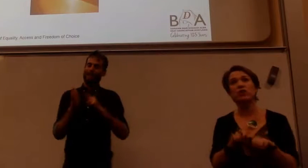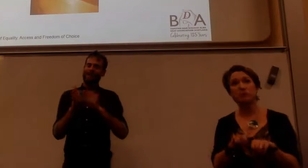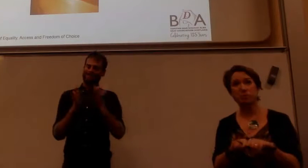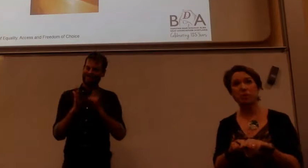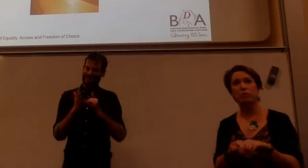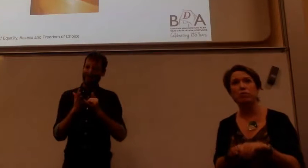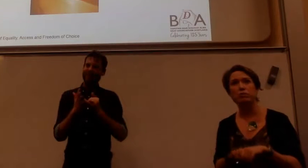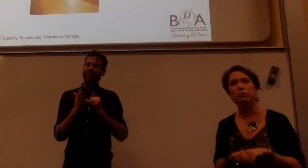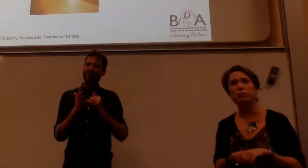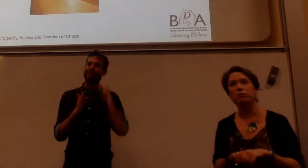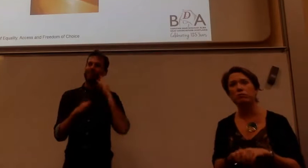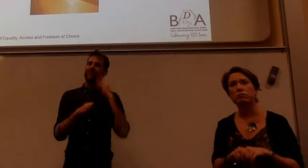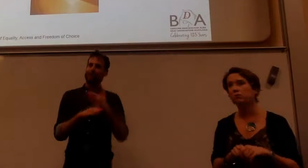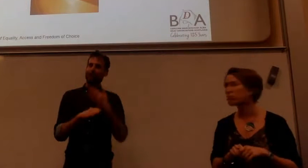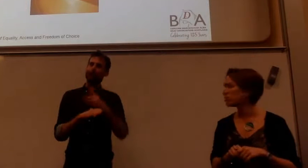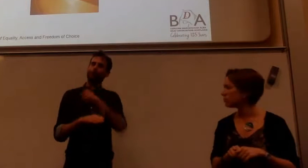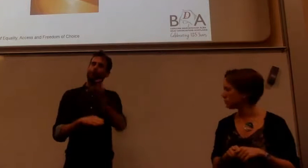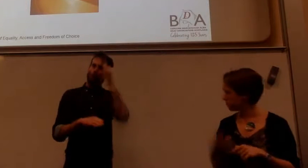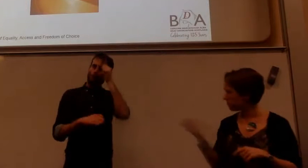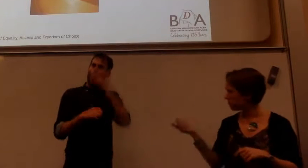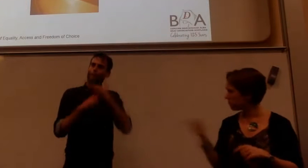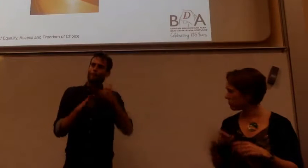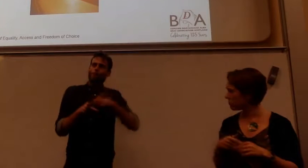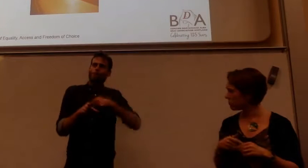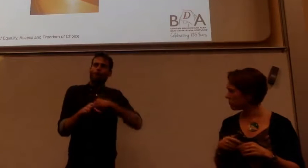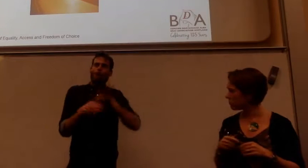focusing most on young people.